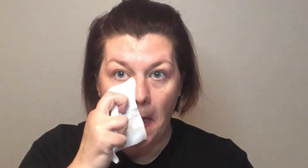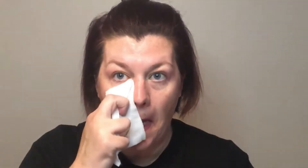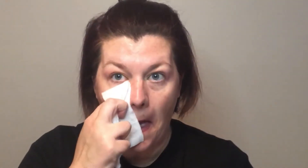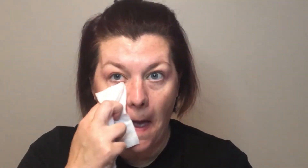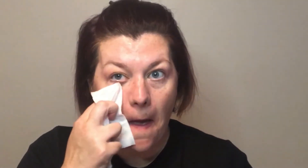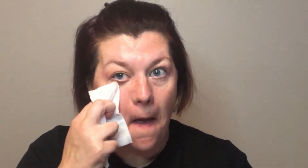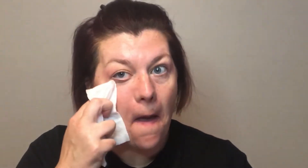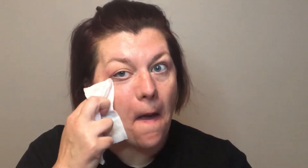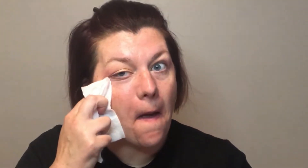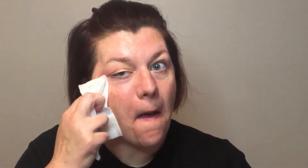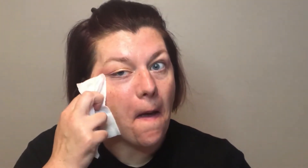face.